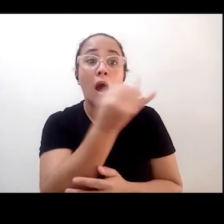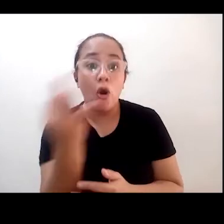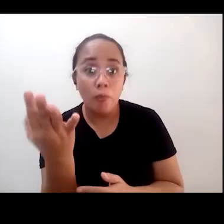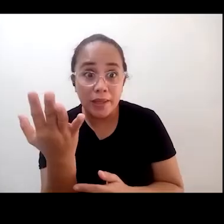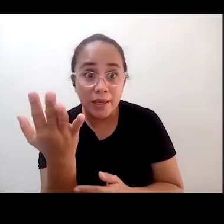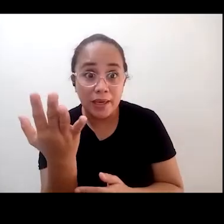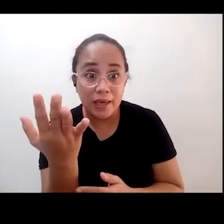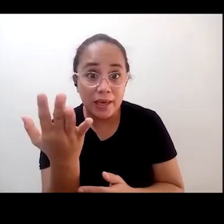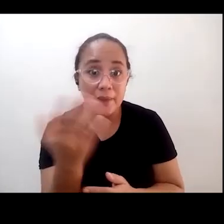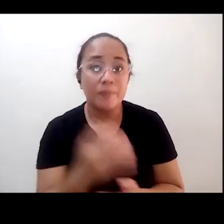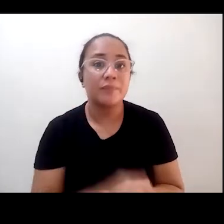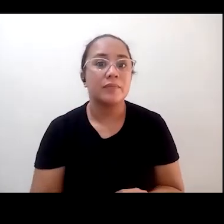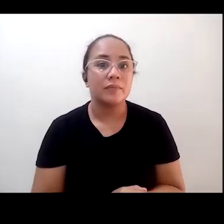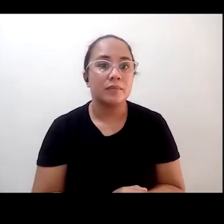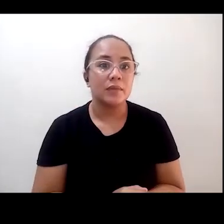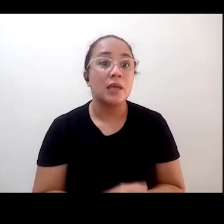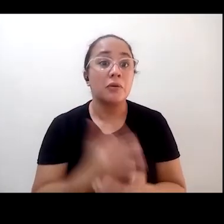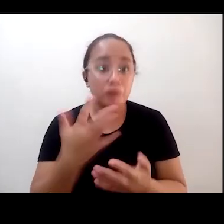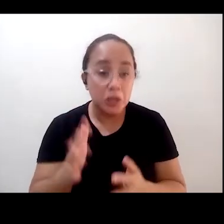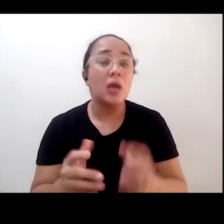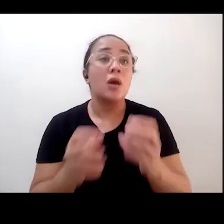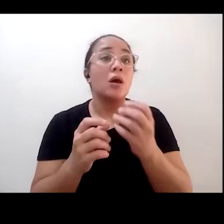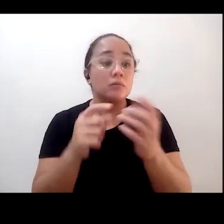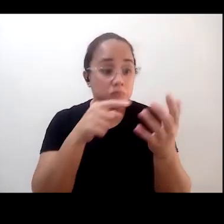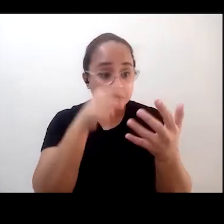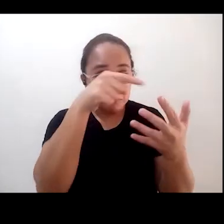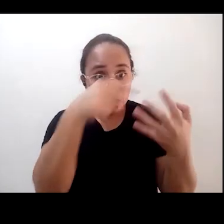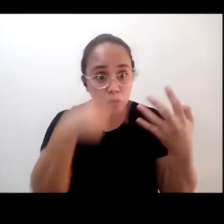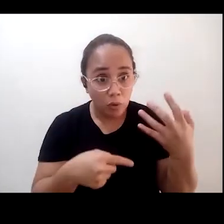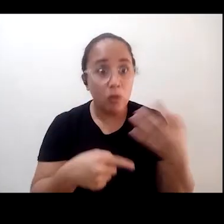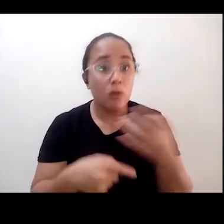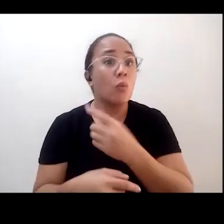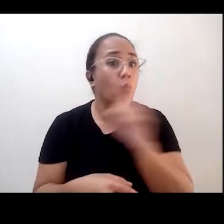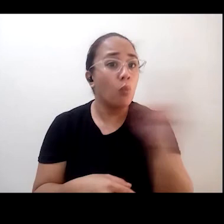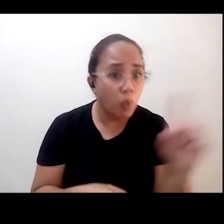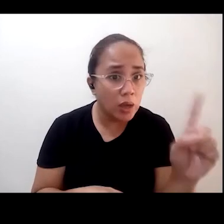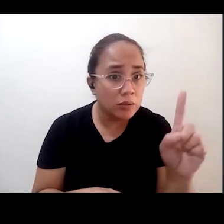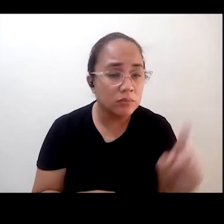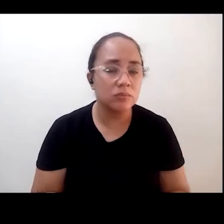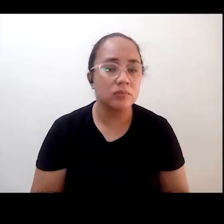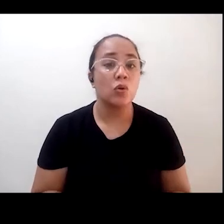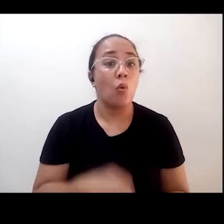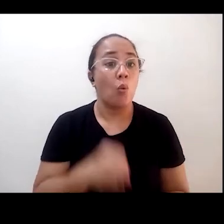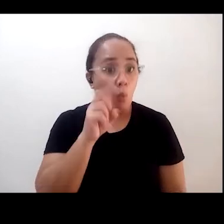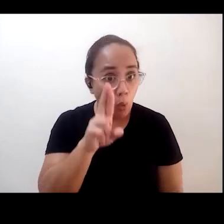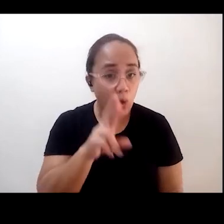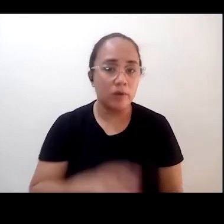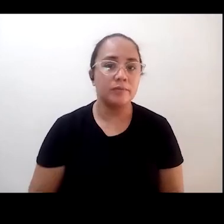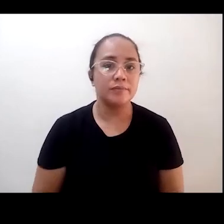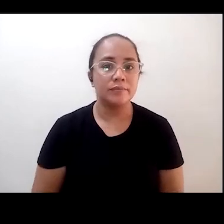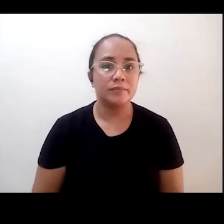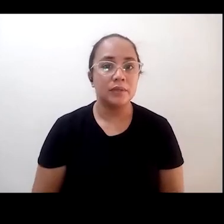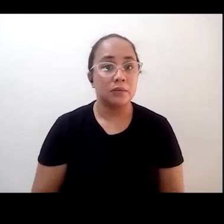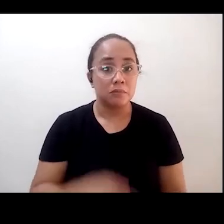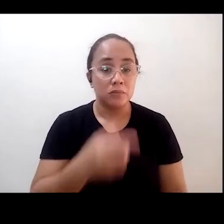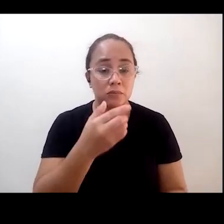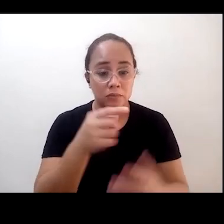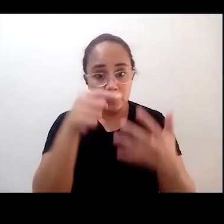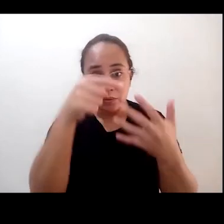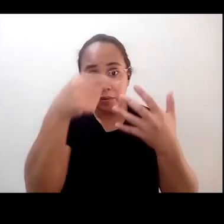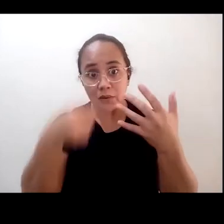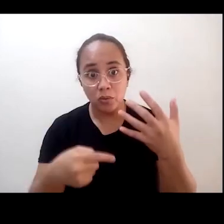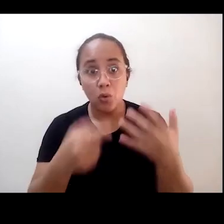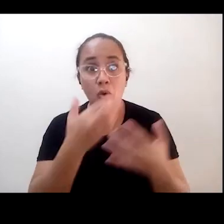This colors what? Or do you ask the question, this colors how